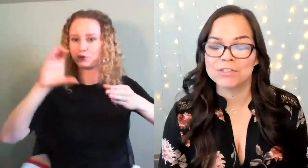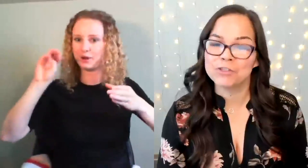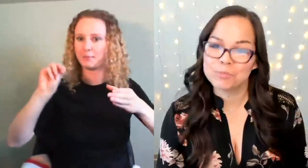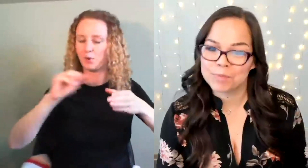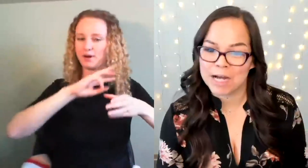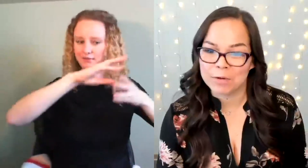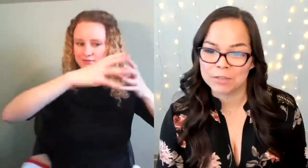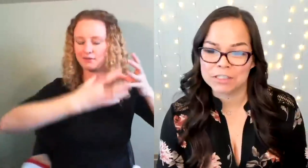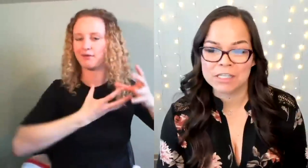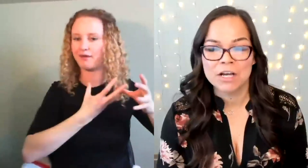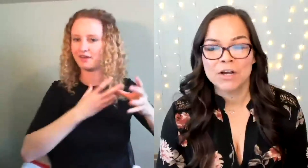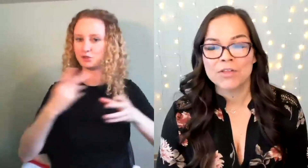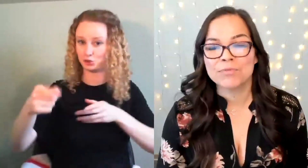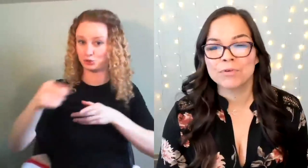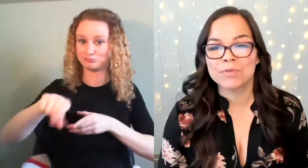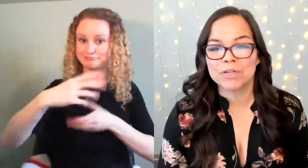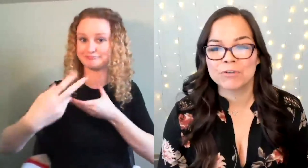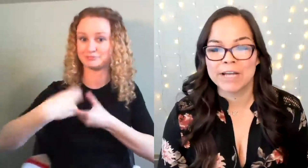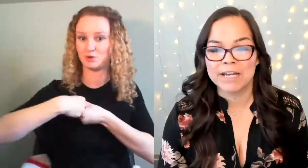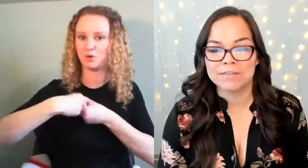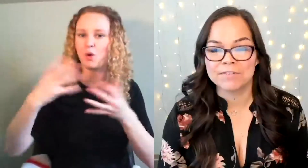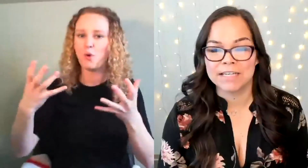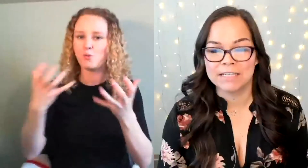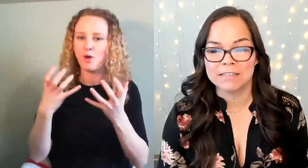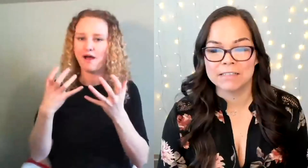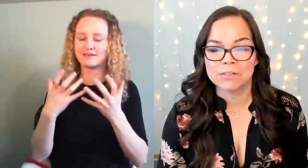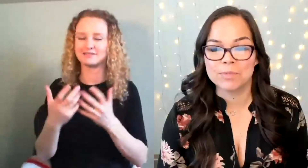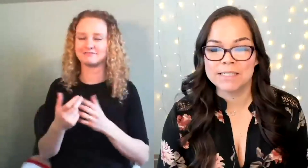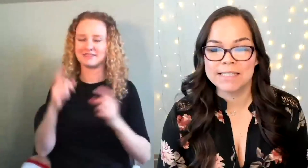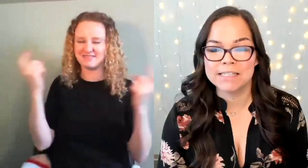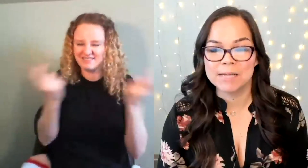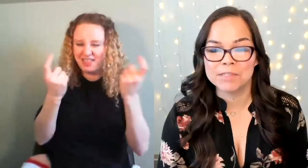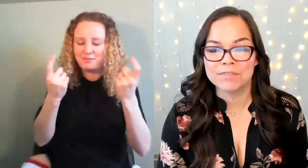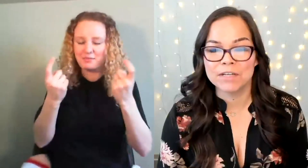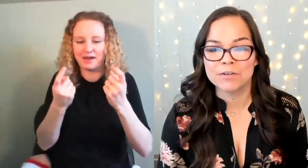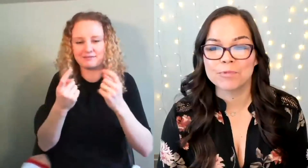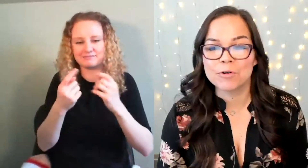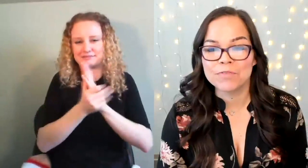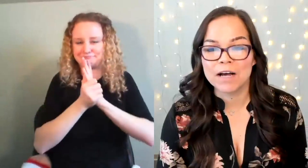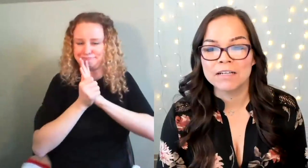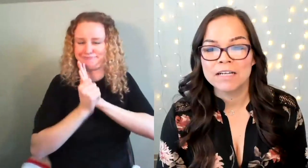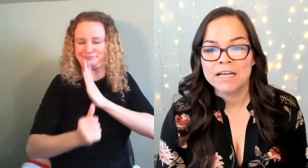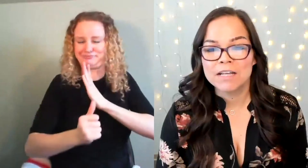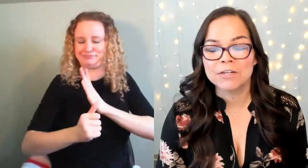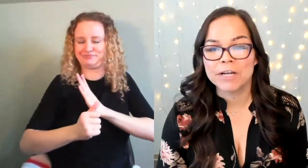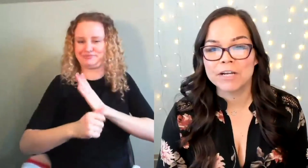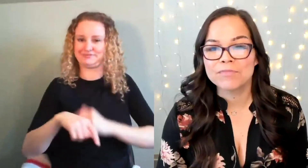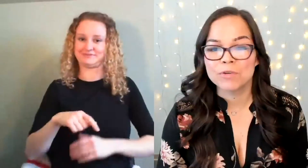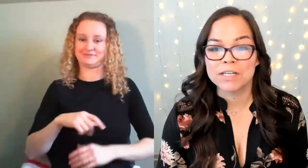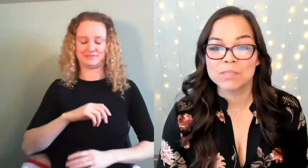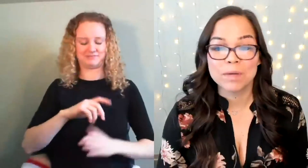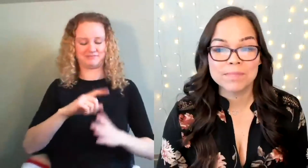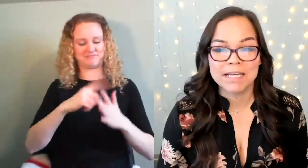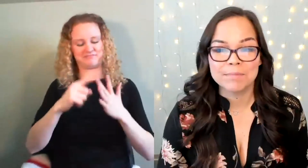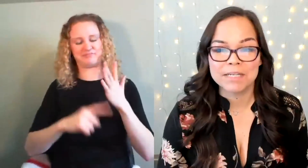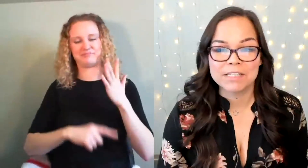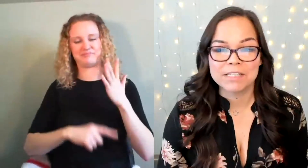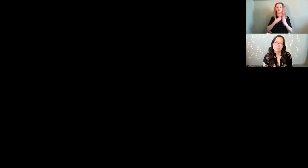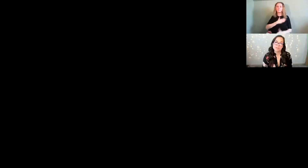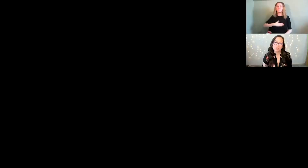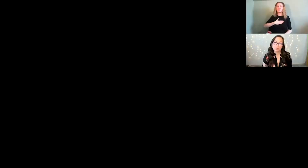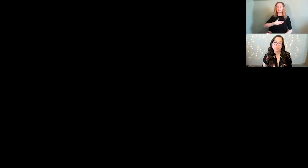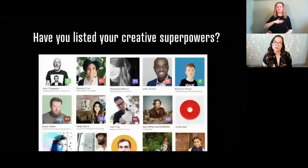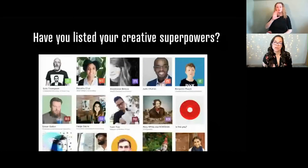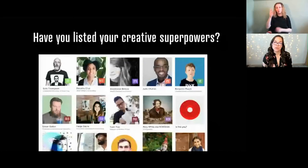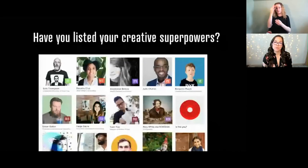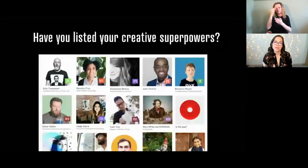creative superpowers through the Creative Guilds. So please take time to fill out your profile in the Creative Mornings website, because you